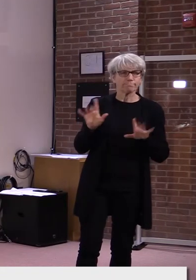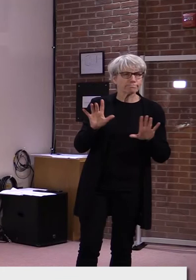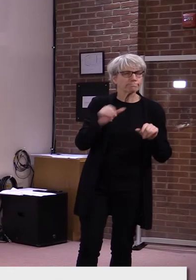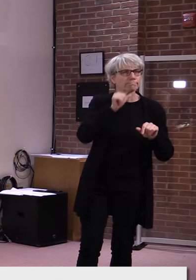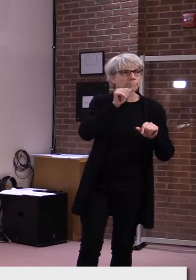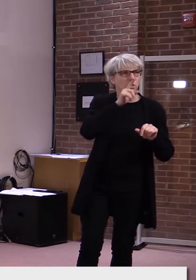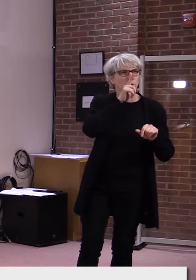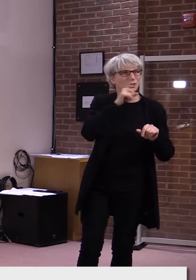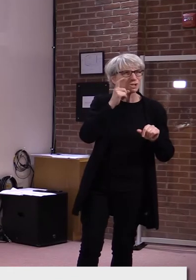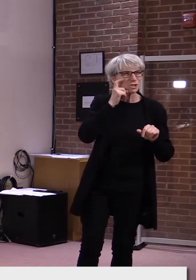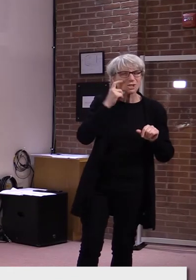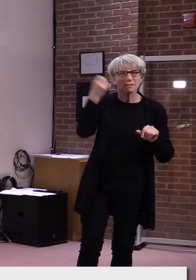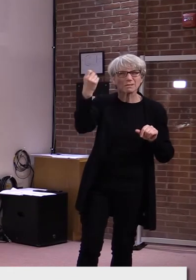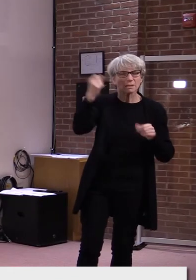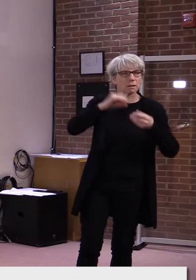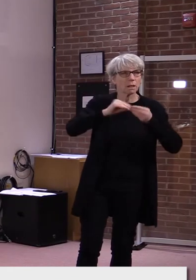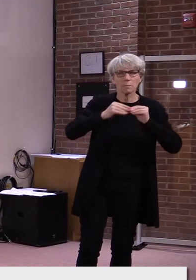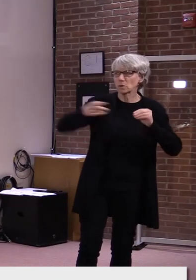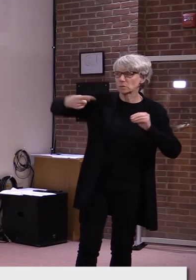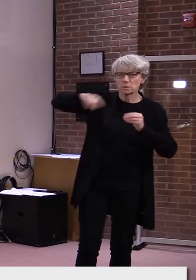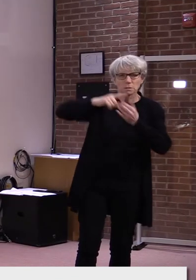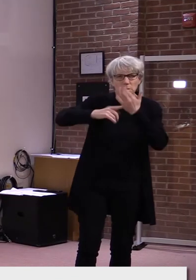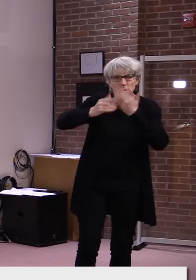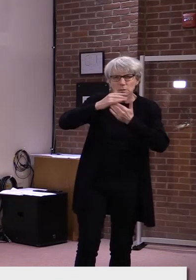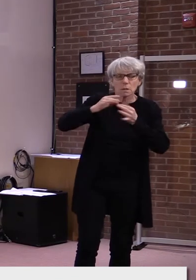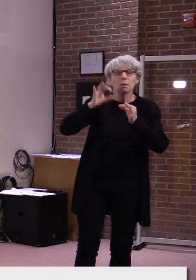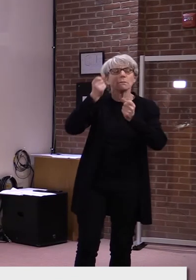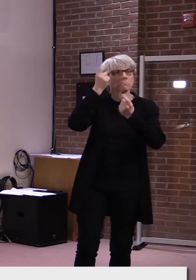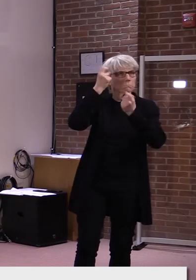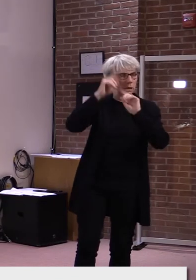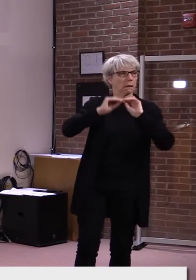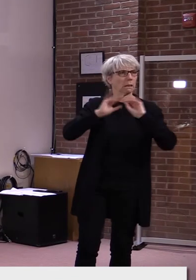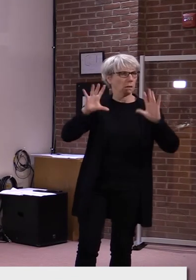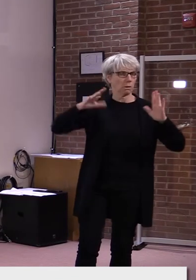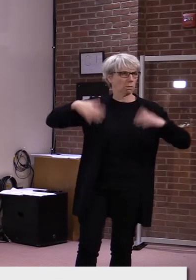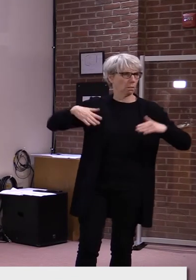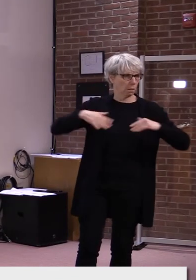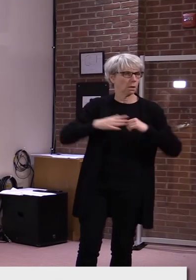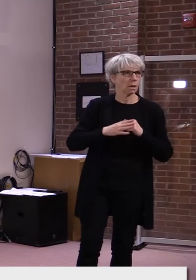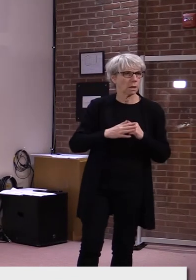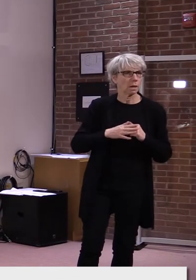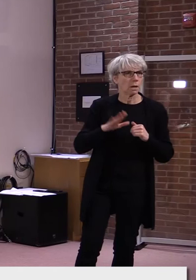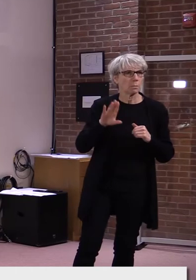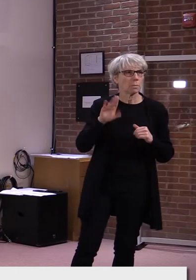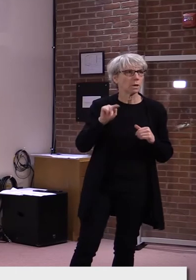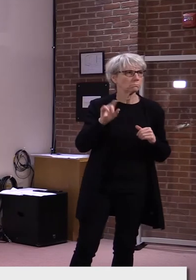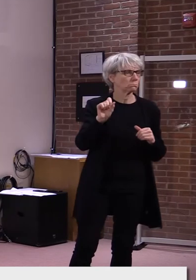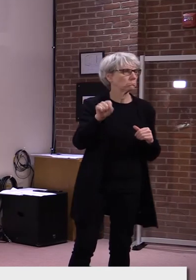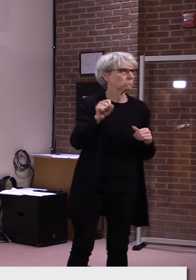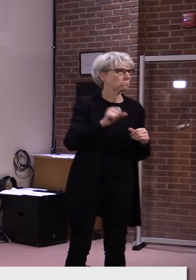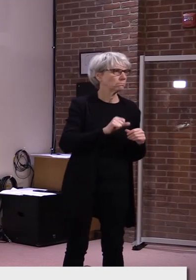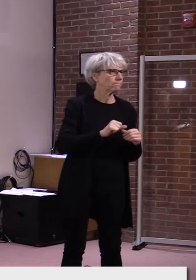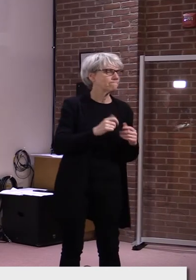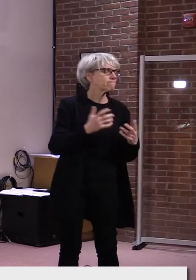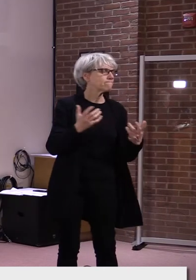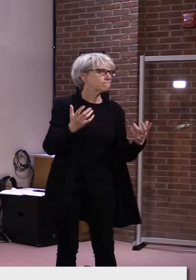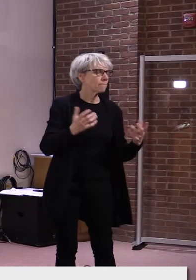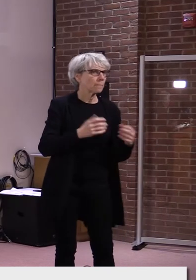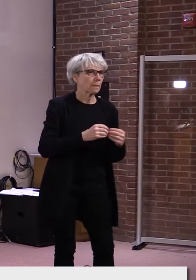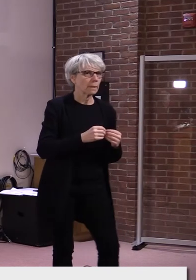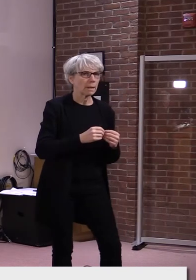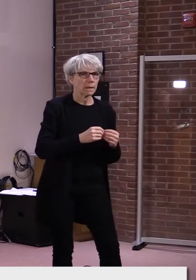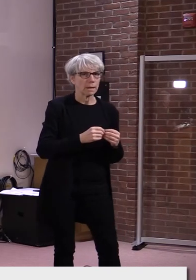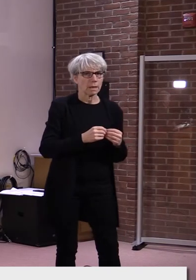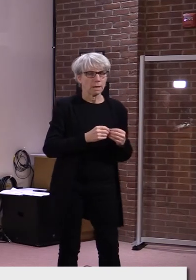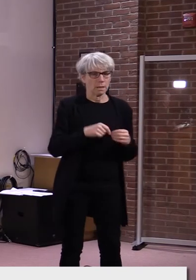We sort of have to get together and talk about it in terms of what the numbers are. So I don't know. This is